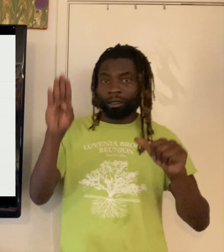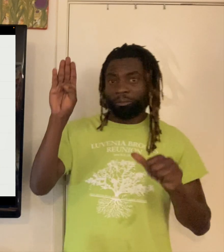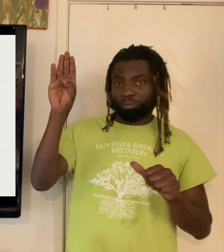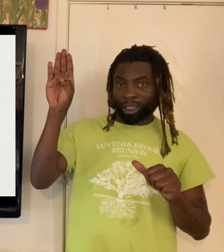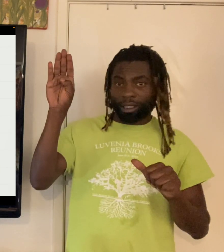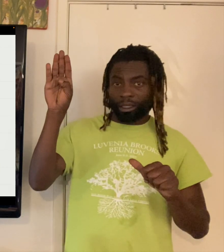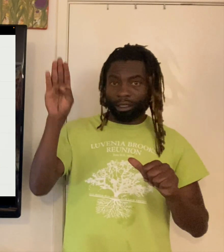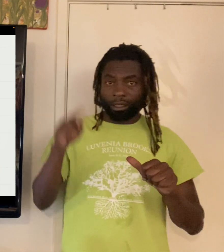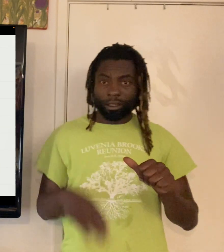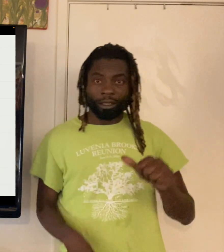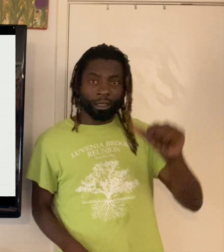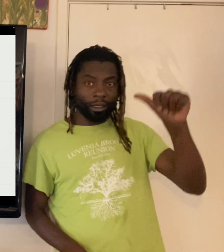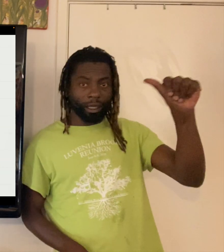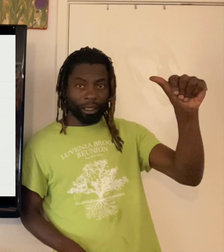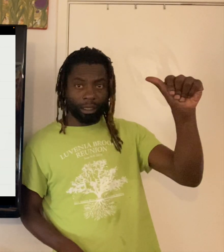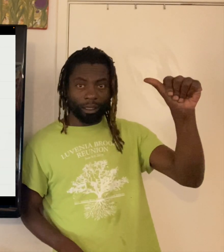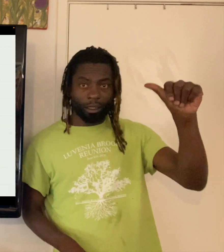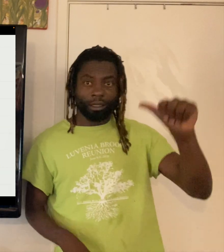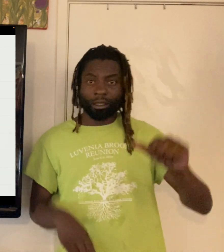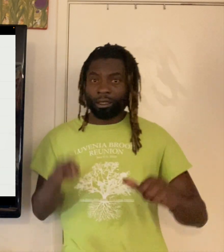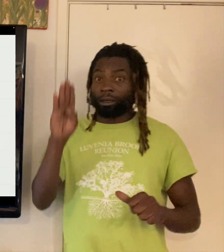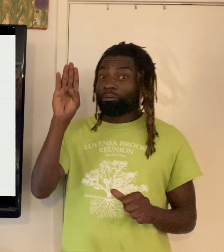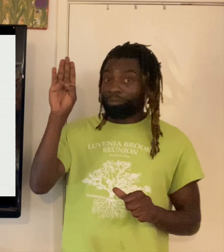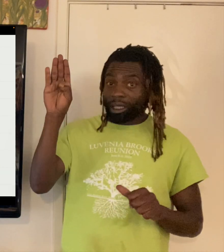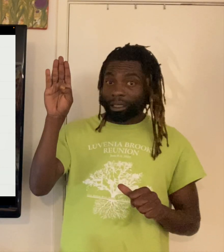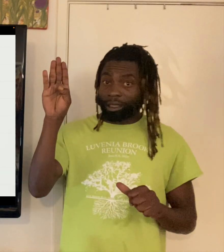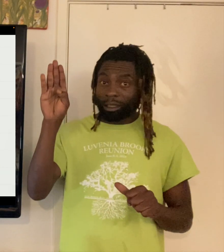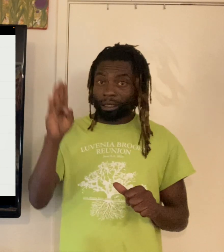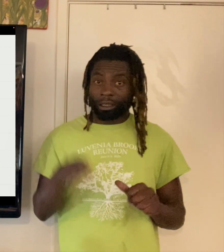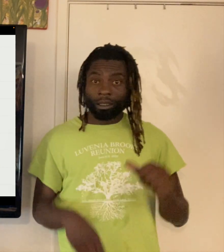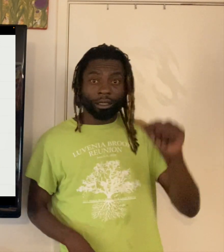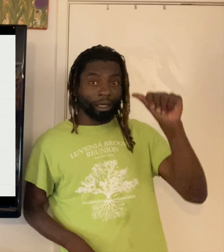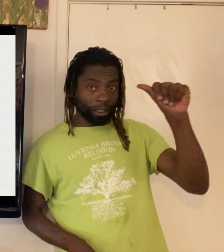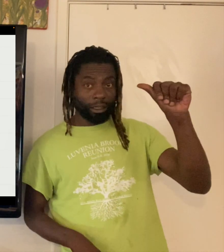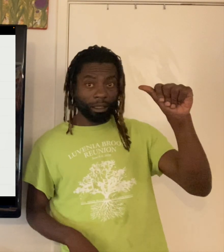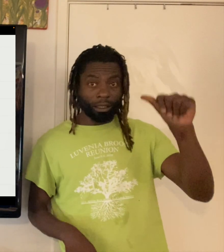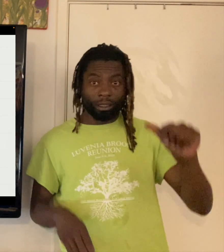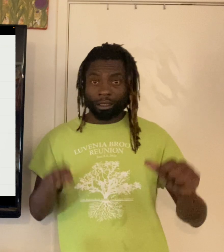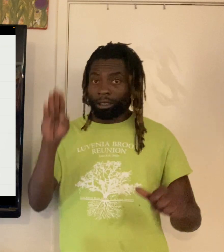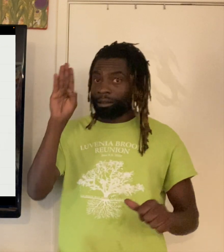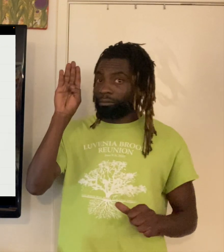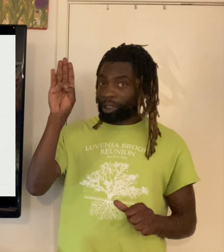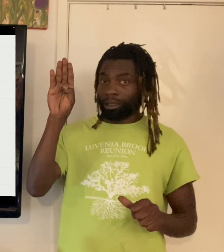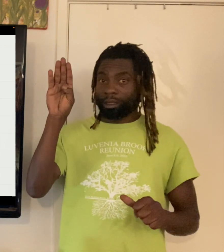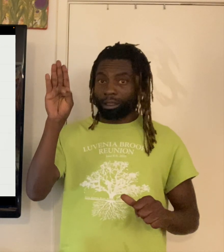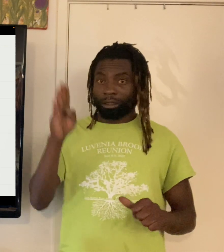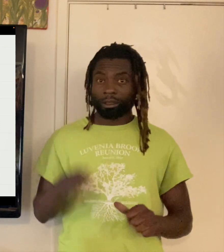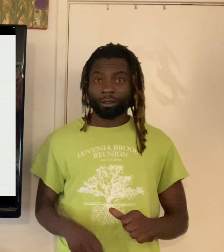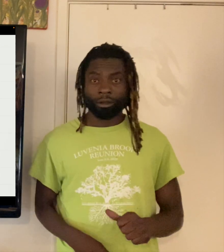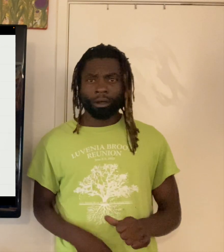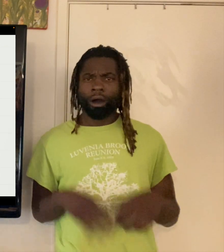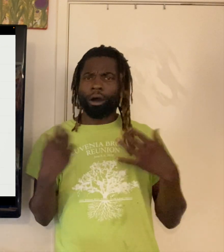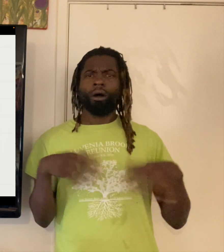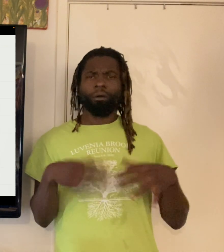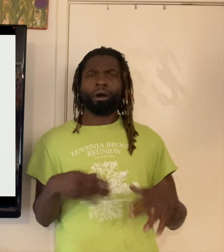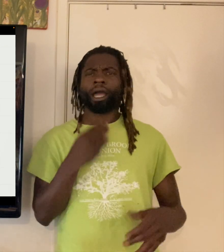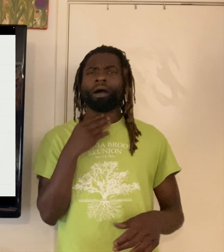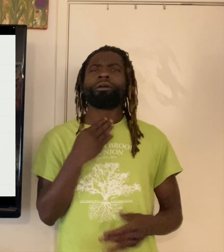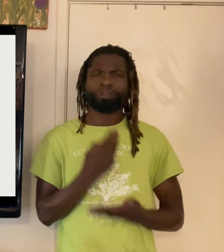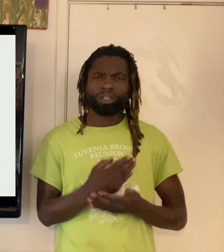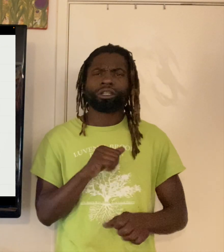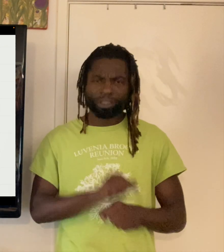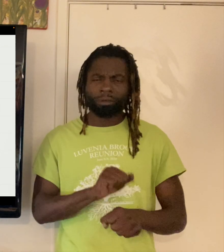A, B. A, B. A, B. Oh, wow, good